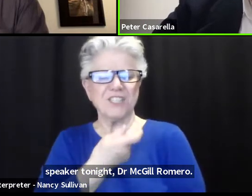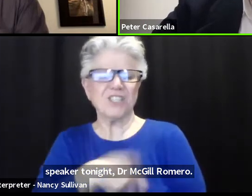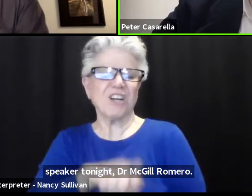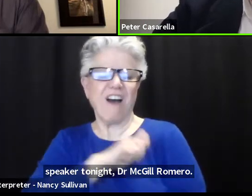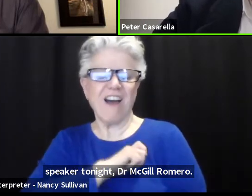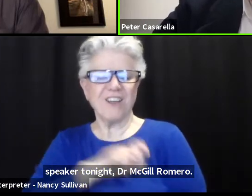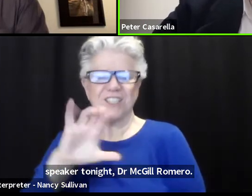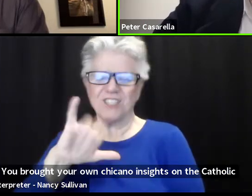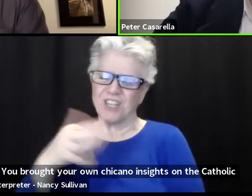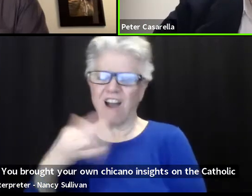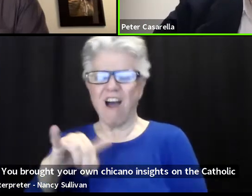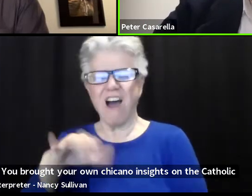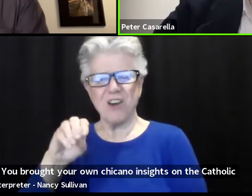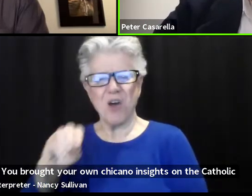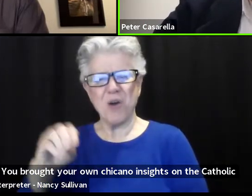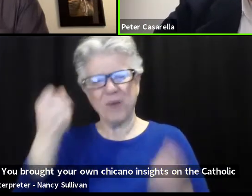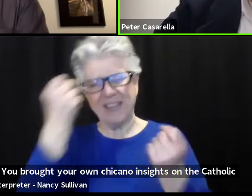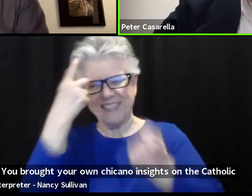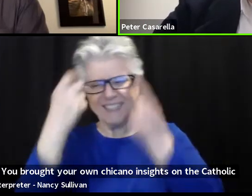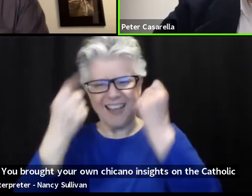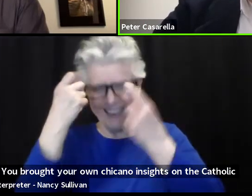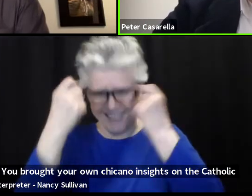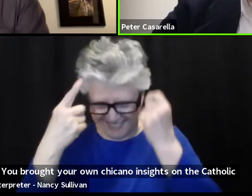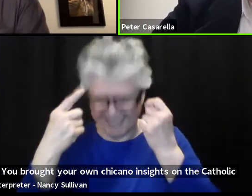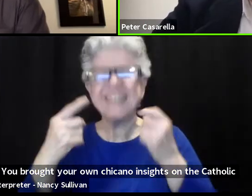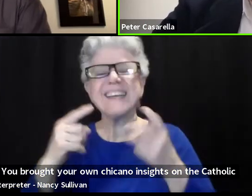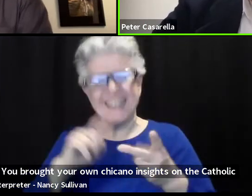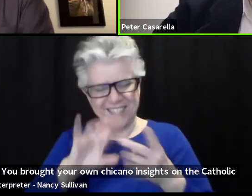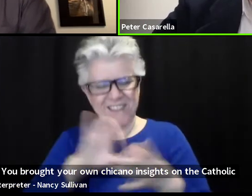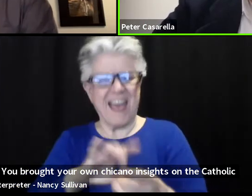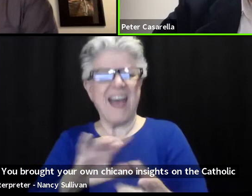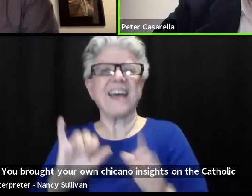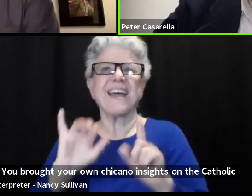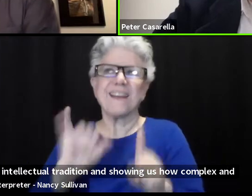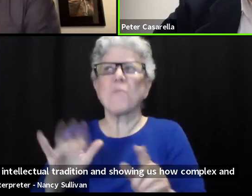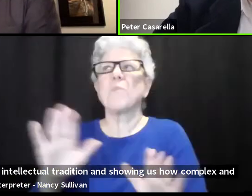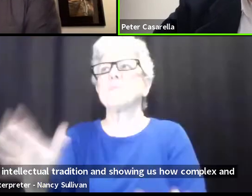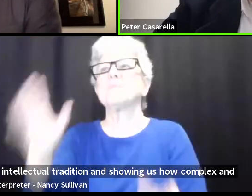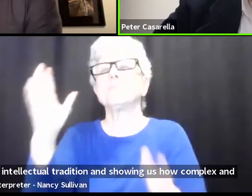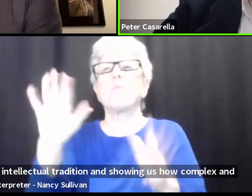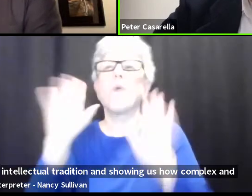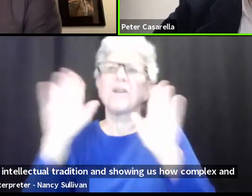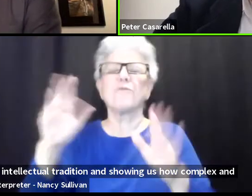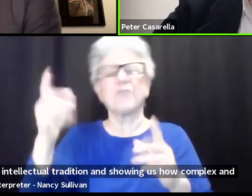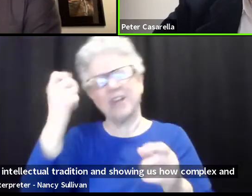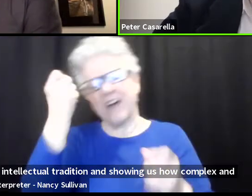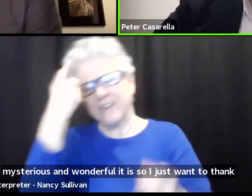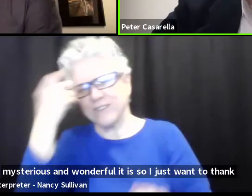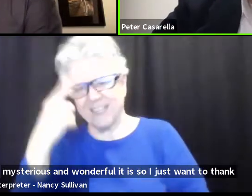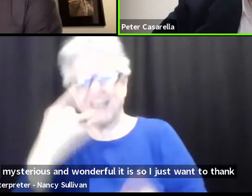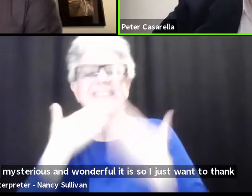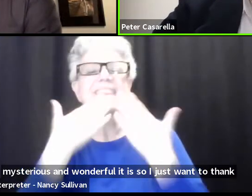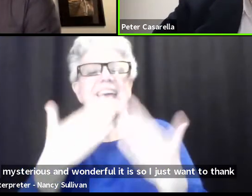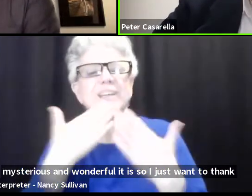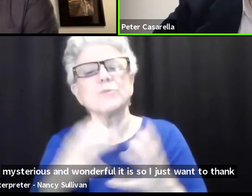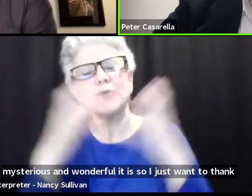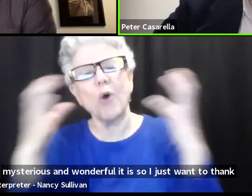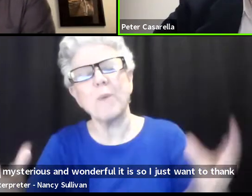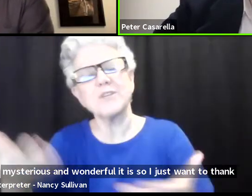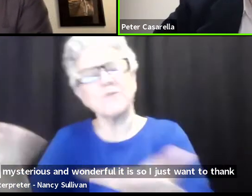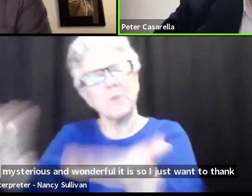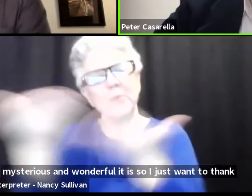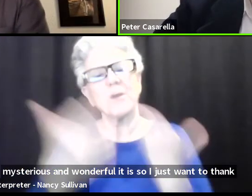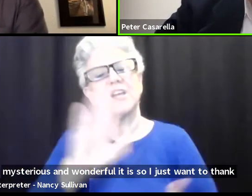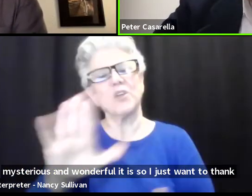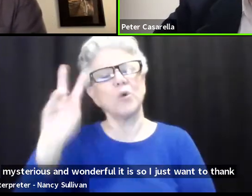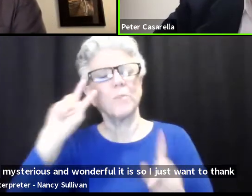intellectual tradition and shown us how complex and mysterious and wonderful it is. So I just want to thank you so much for that. Please join